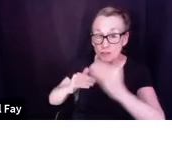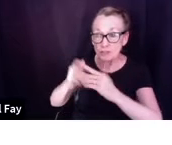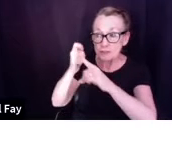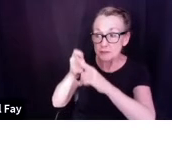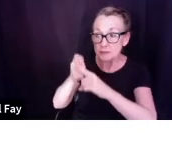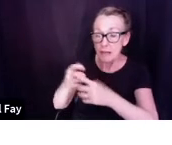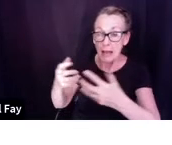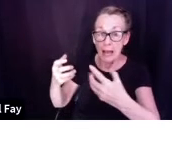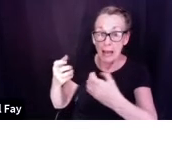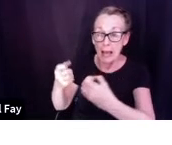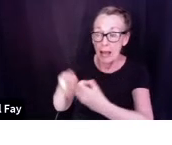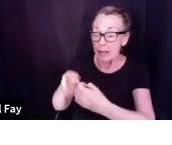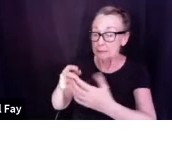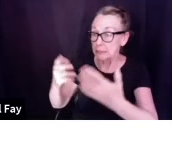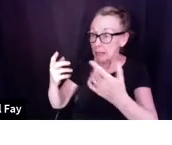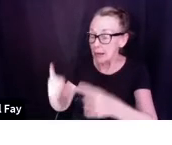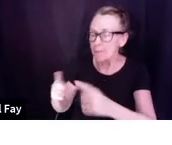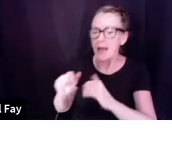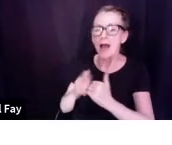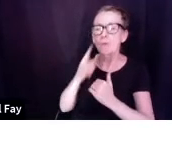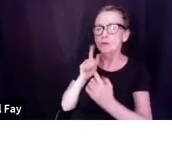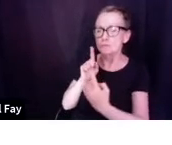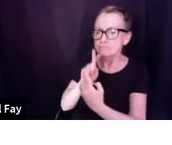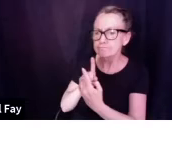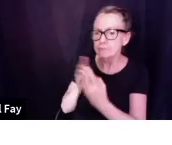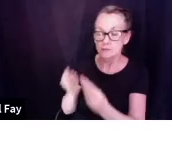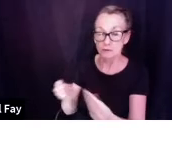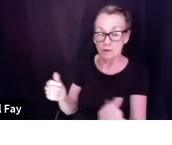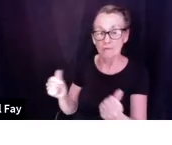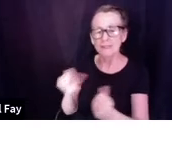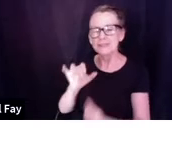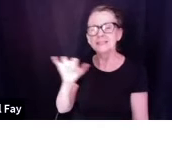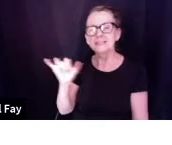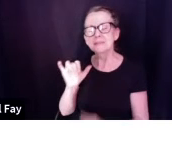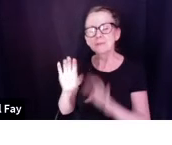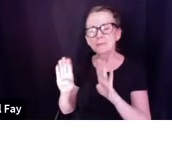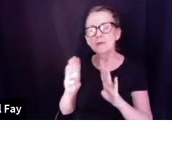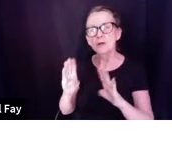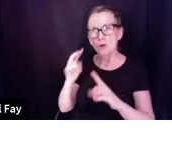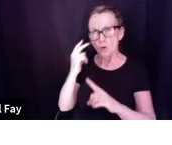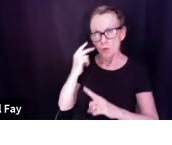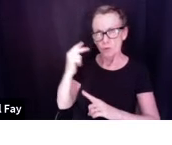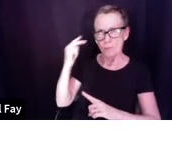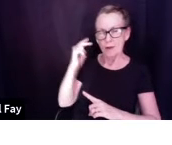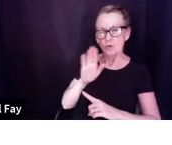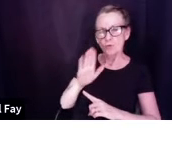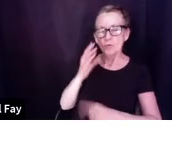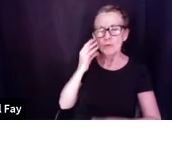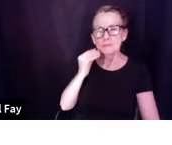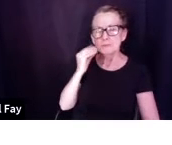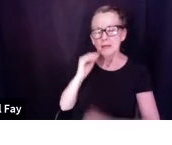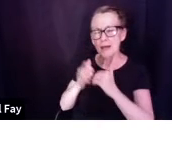and you're preparing, you have to look, like the behavioral questions, at your past experiences and how you